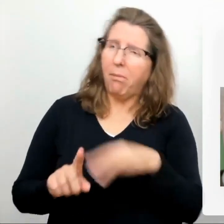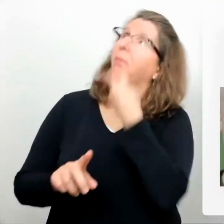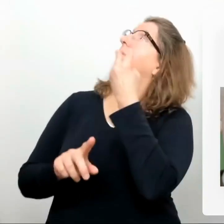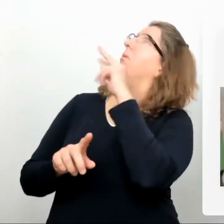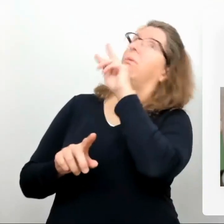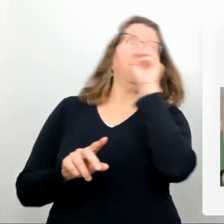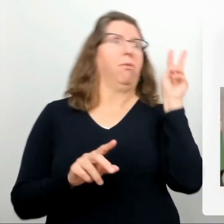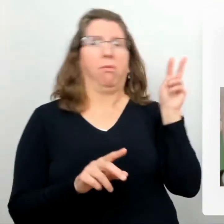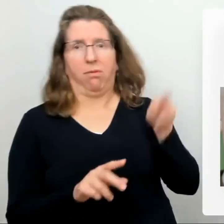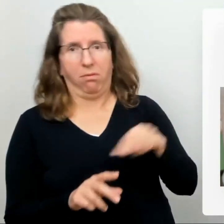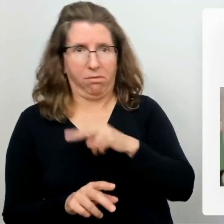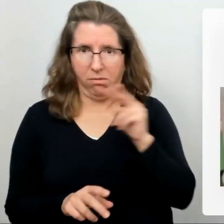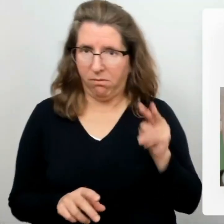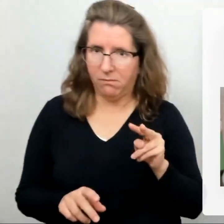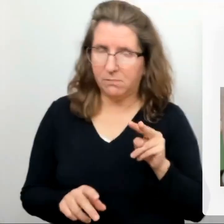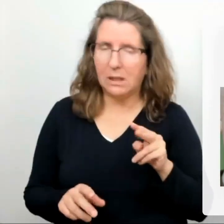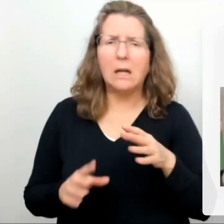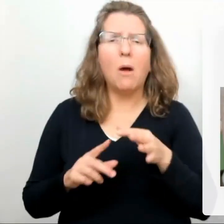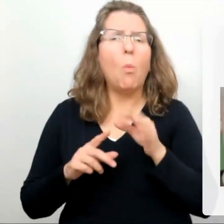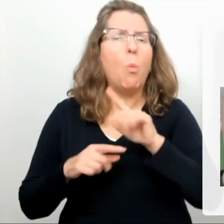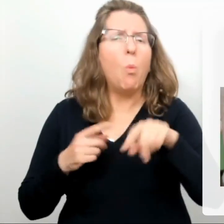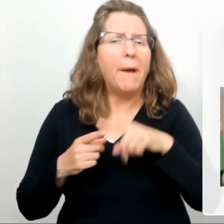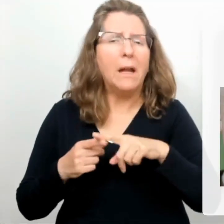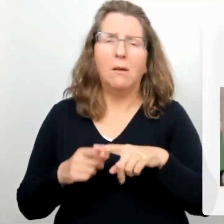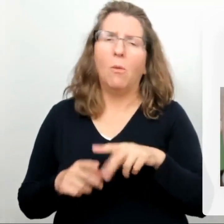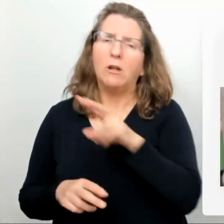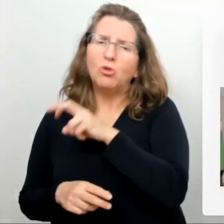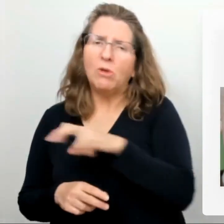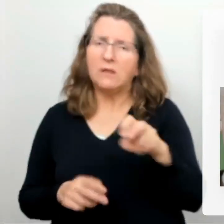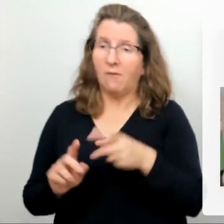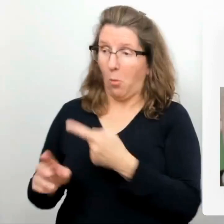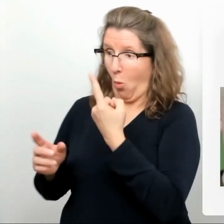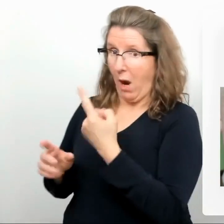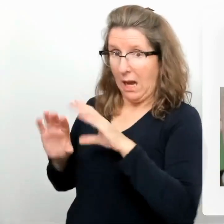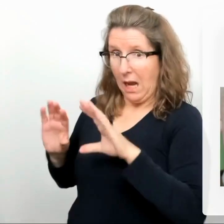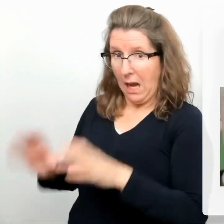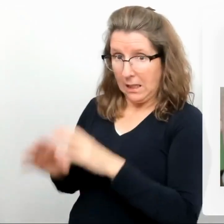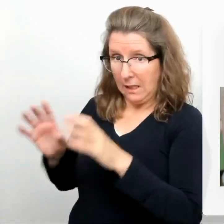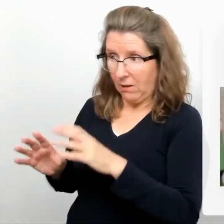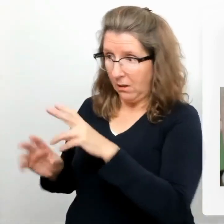Aiden is the kind of kid who goes off in the wrong direction when transitioning from class to